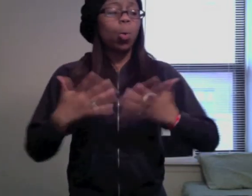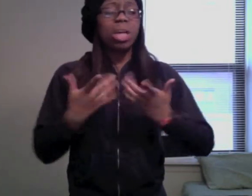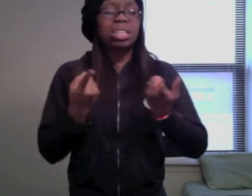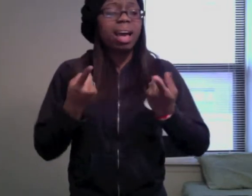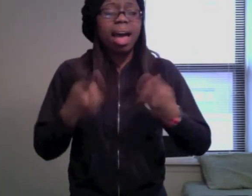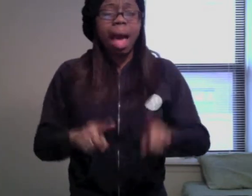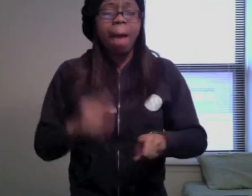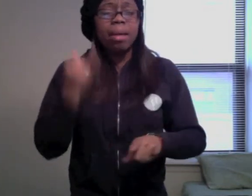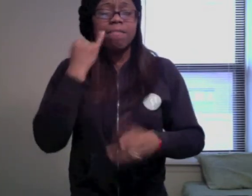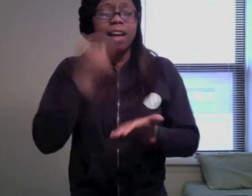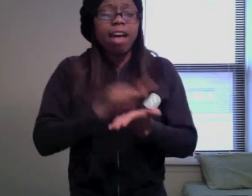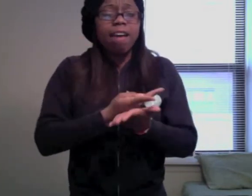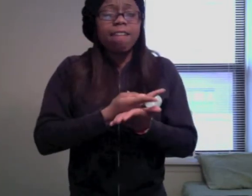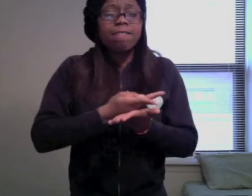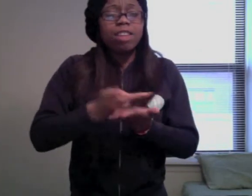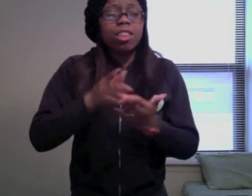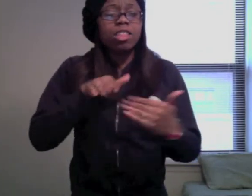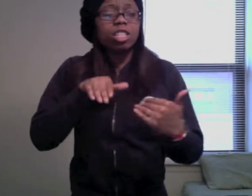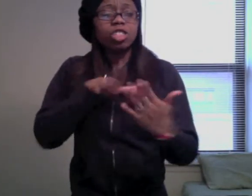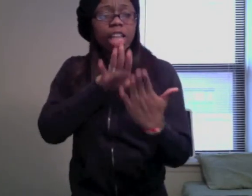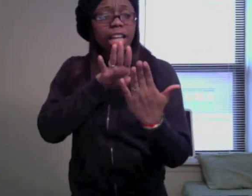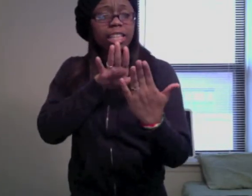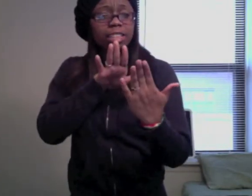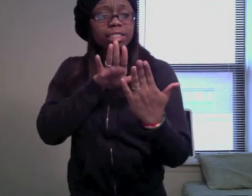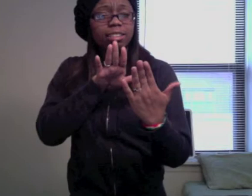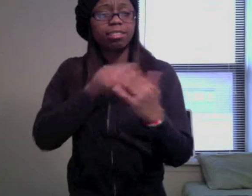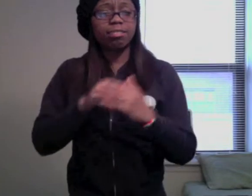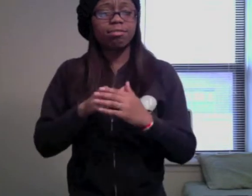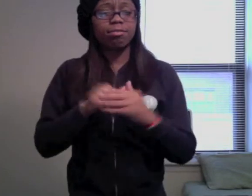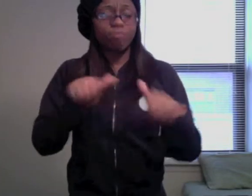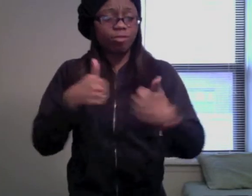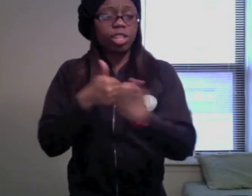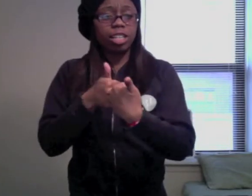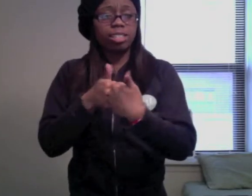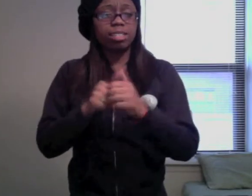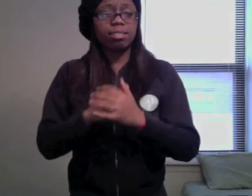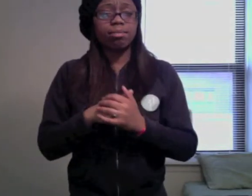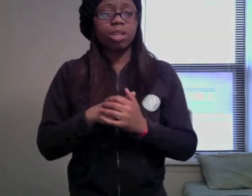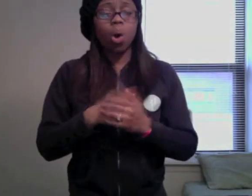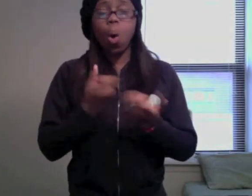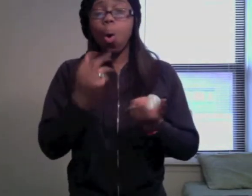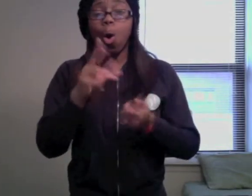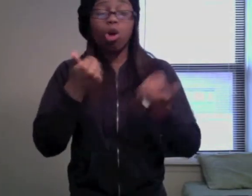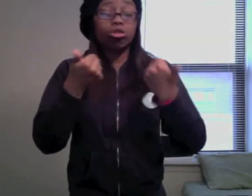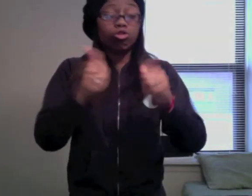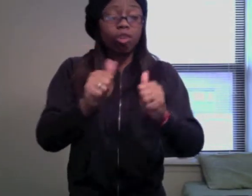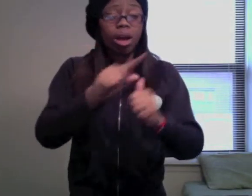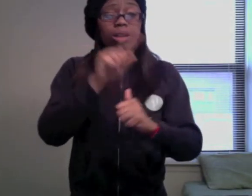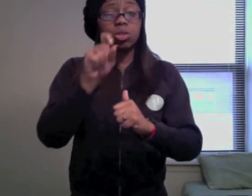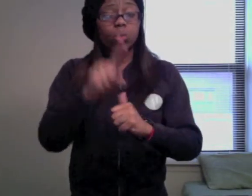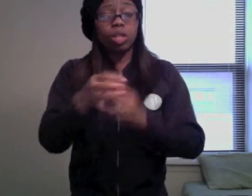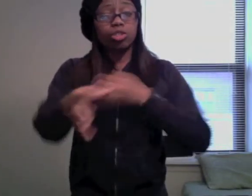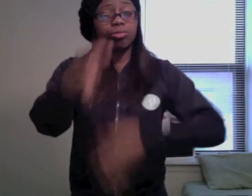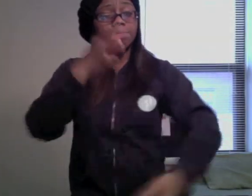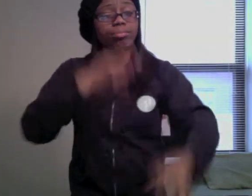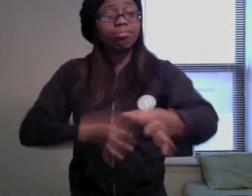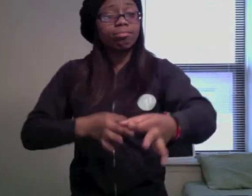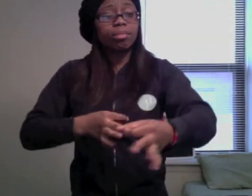challenges facing me? Or try some of these questions instead. What am I excited about